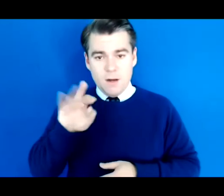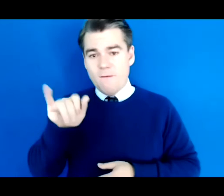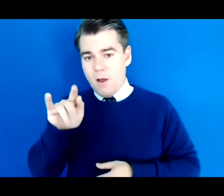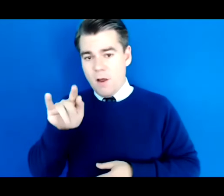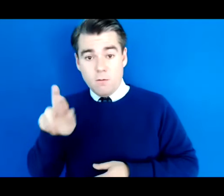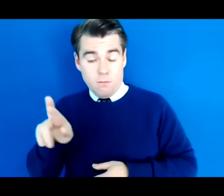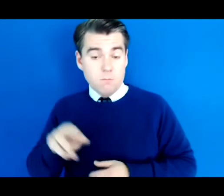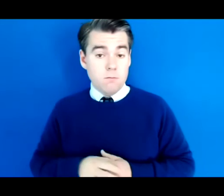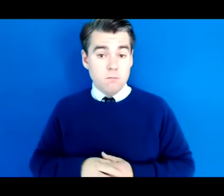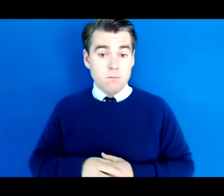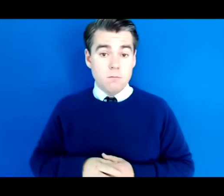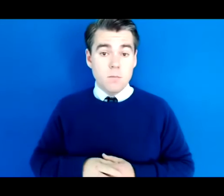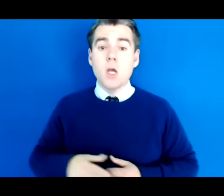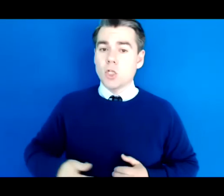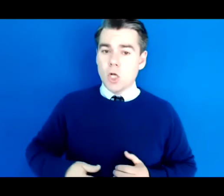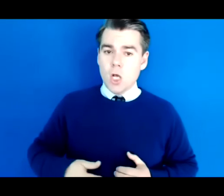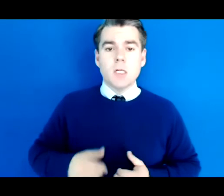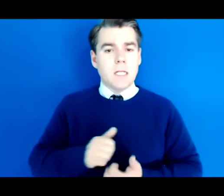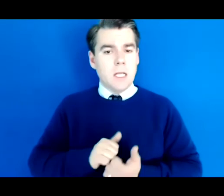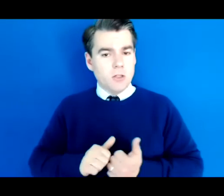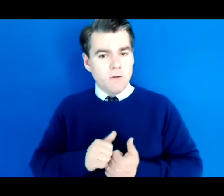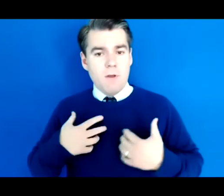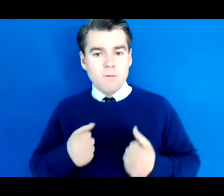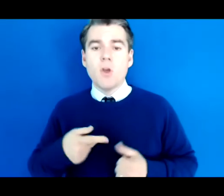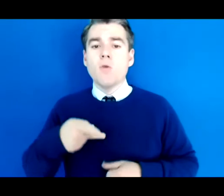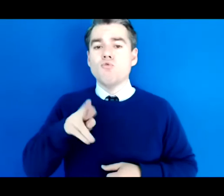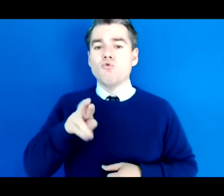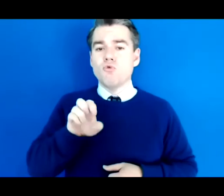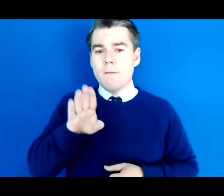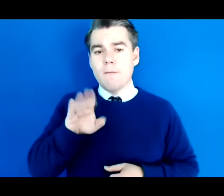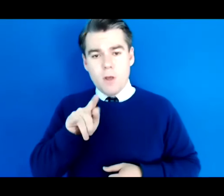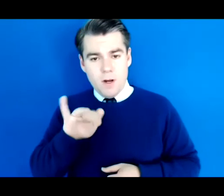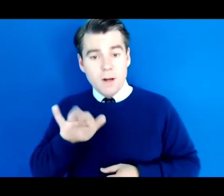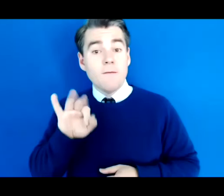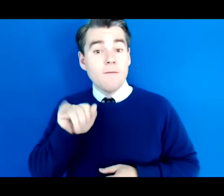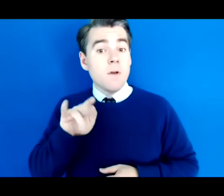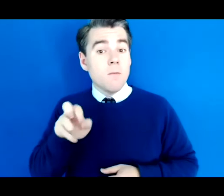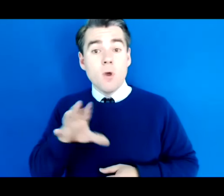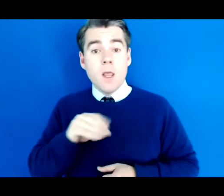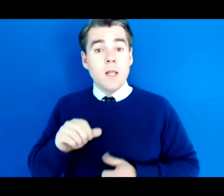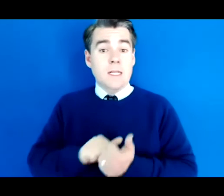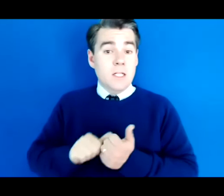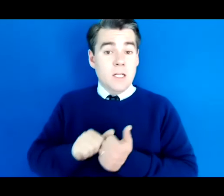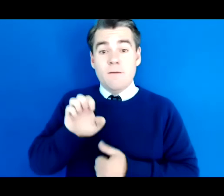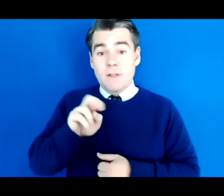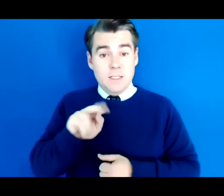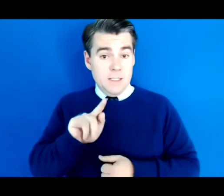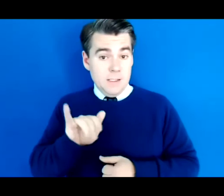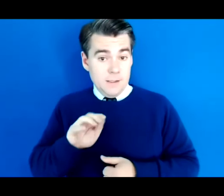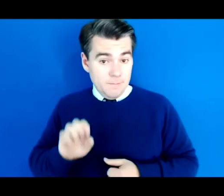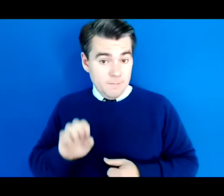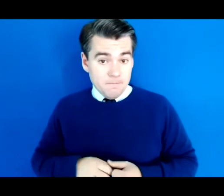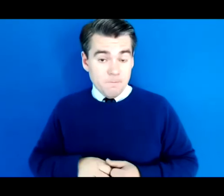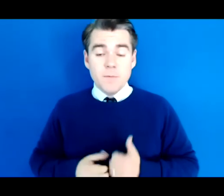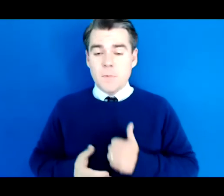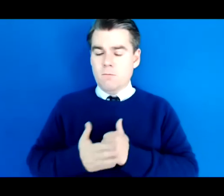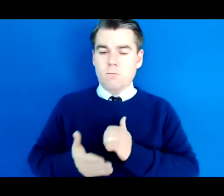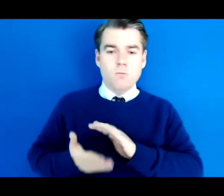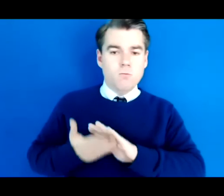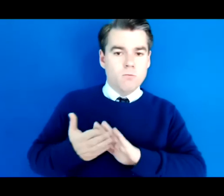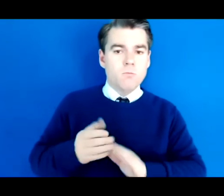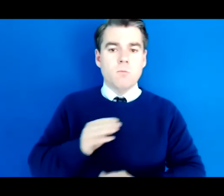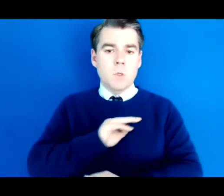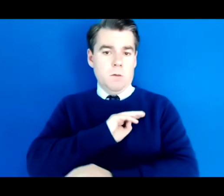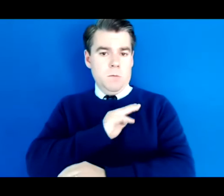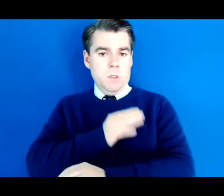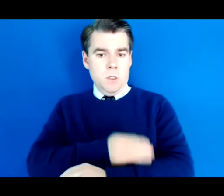health with prebiotic fiber and digestive enzymes, helps support and maintain lean muscle. Use it twice a day for